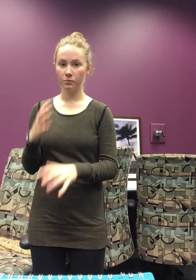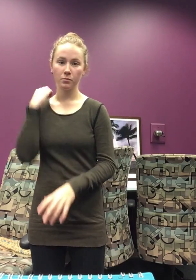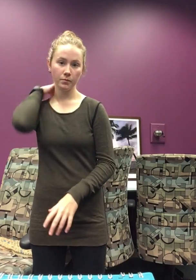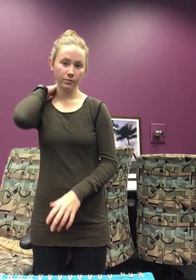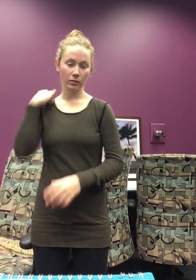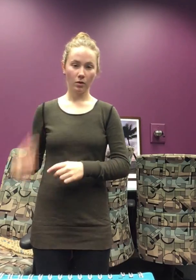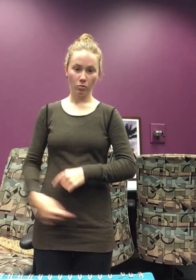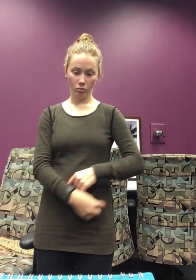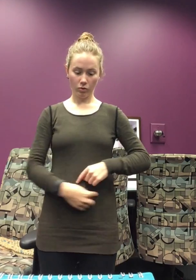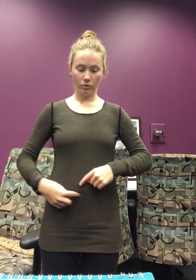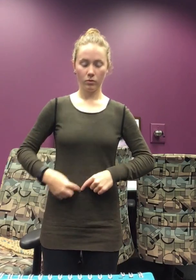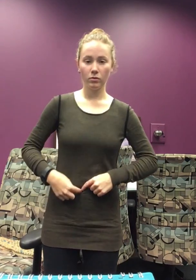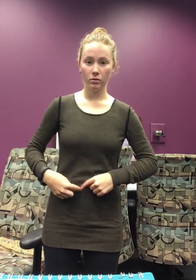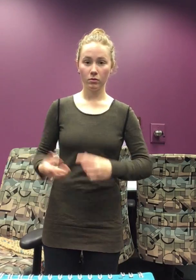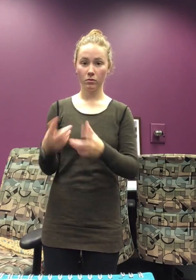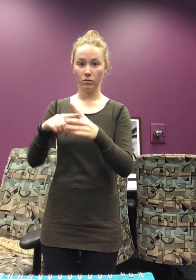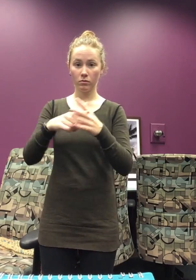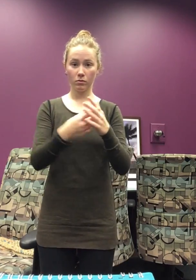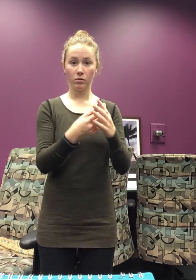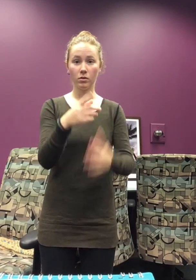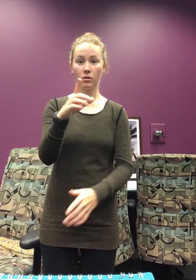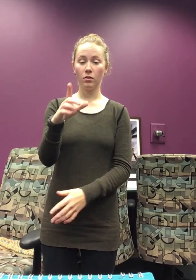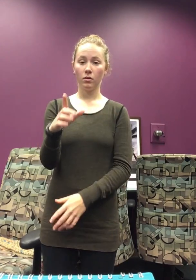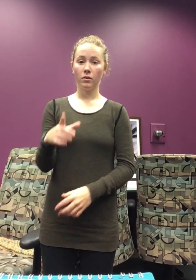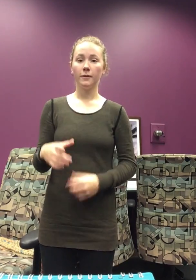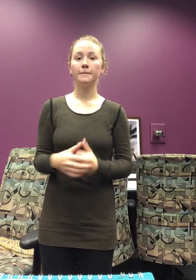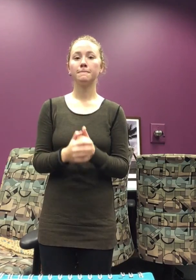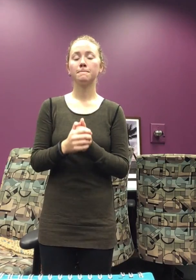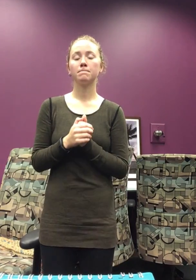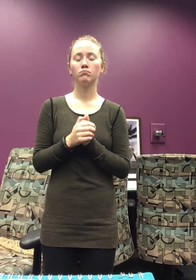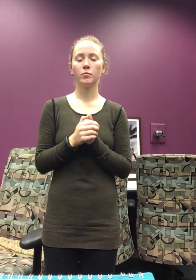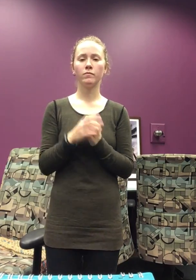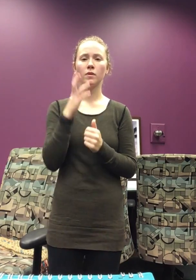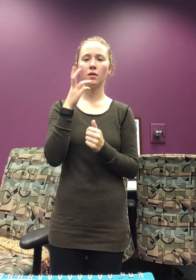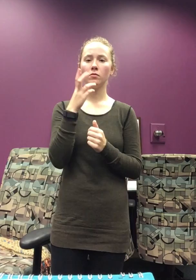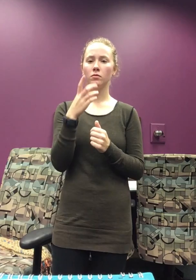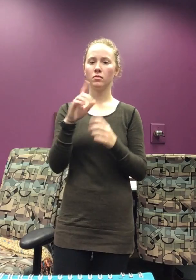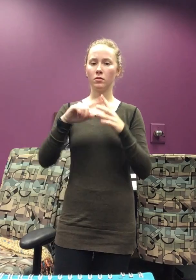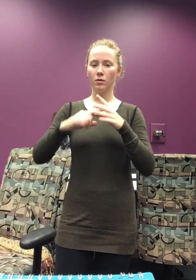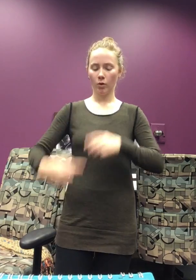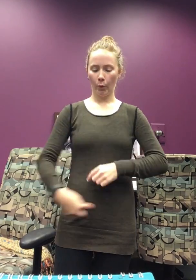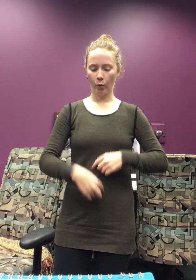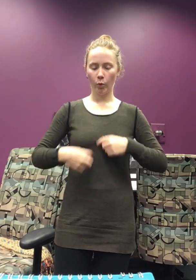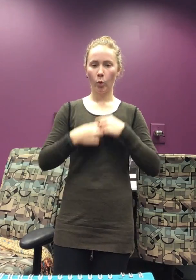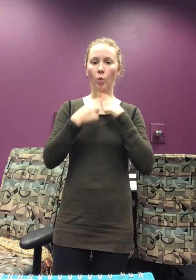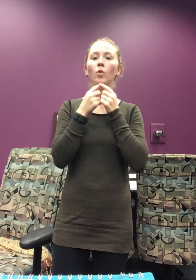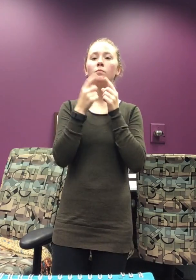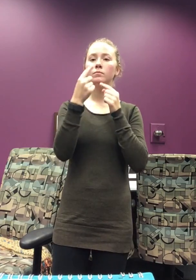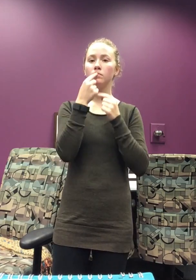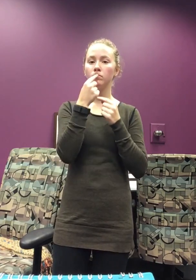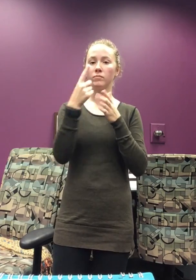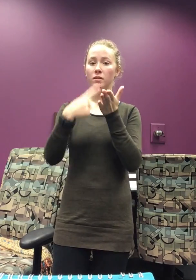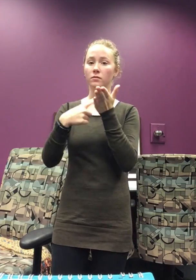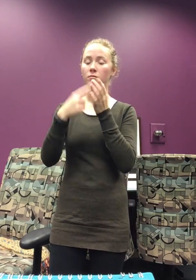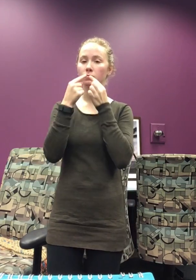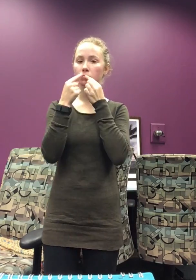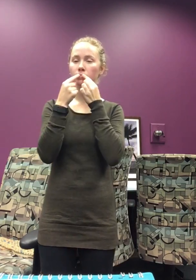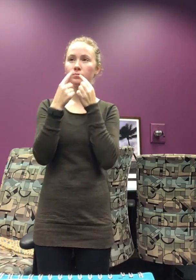our mouths. Remember the other day we did do that investigation where we used a lemon, and